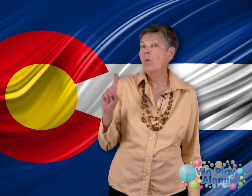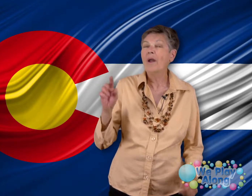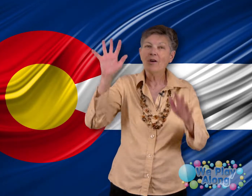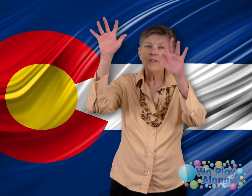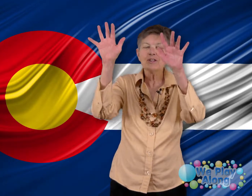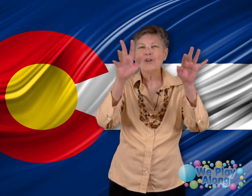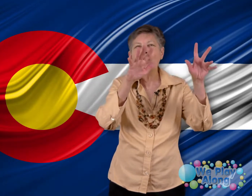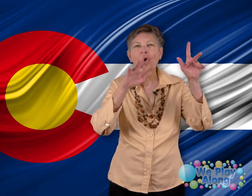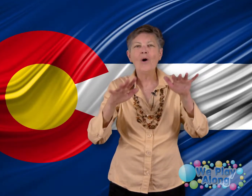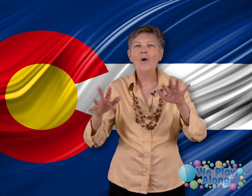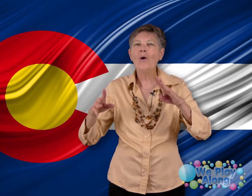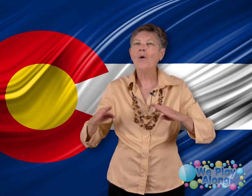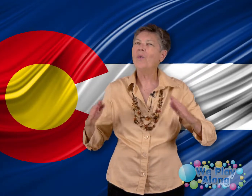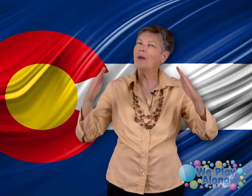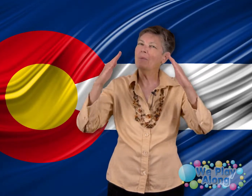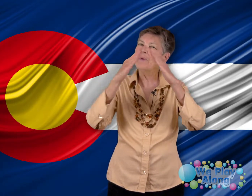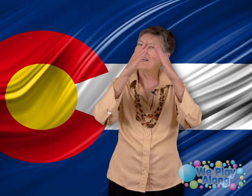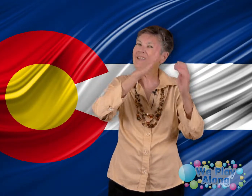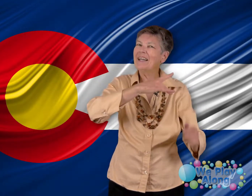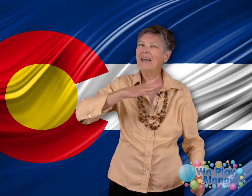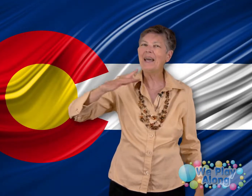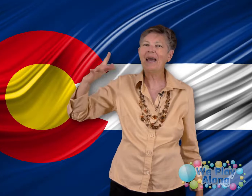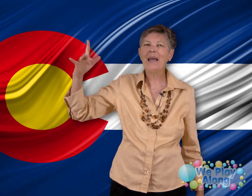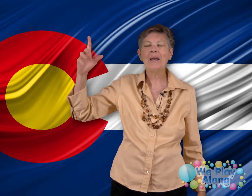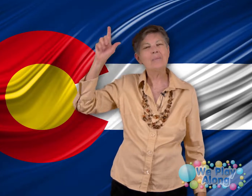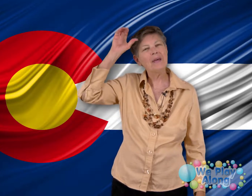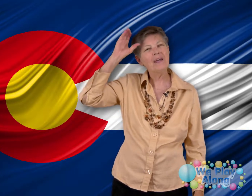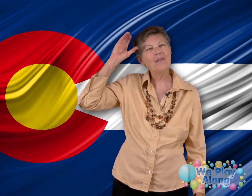Where the snowy peaks gleam in the